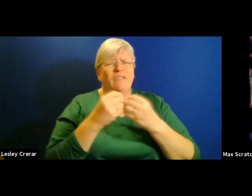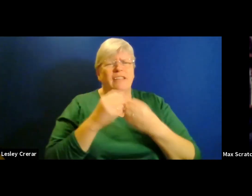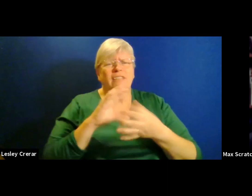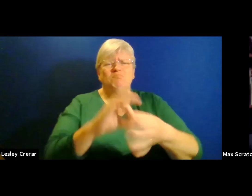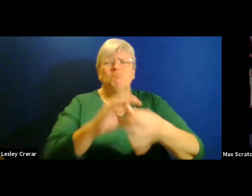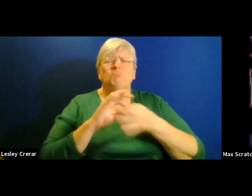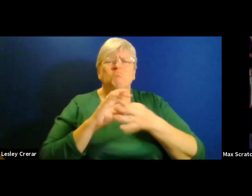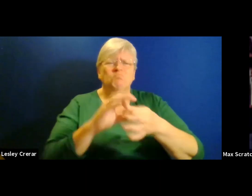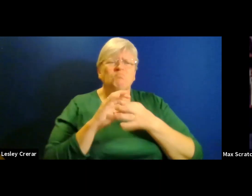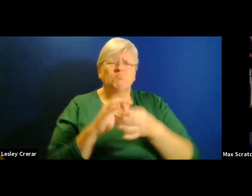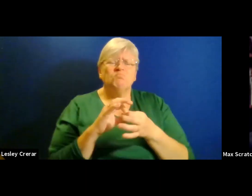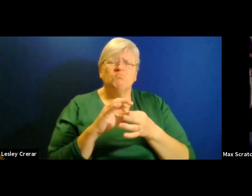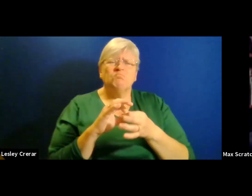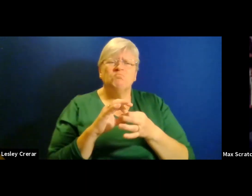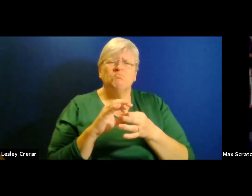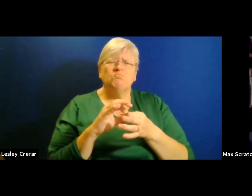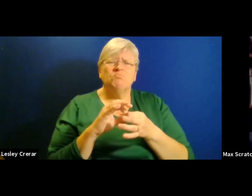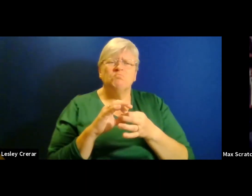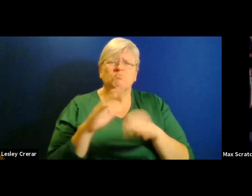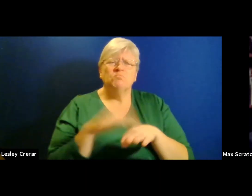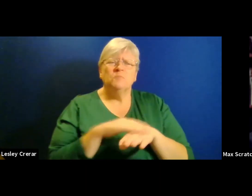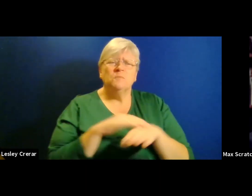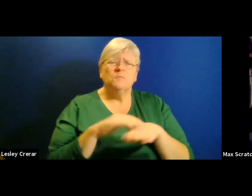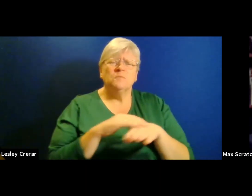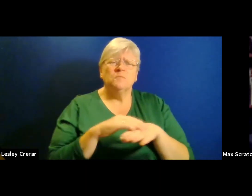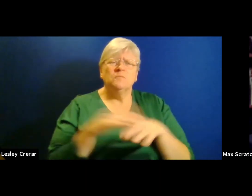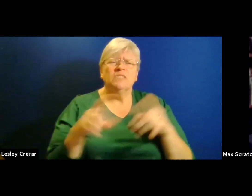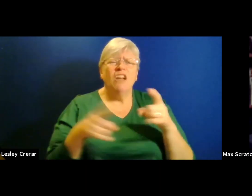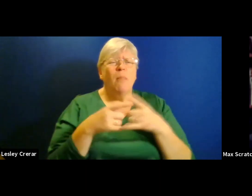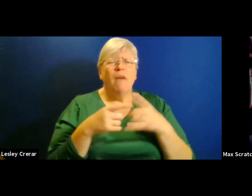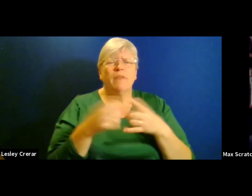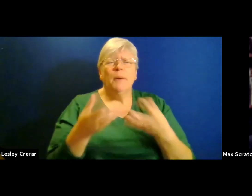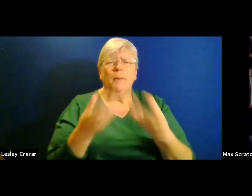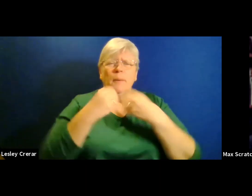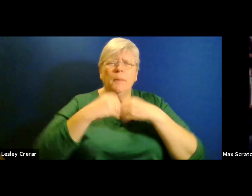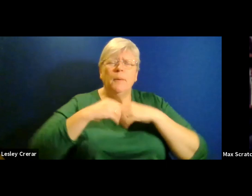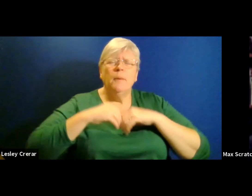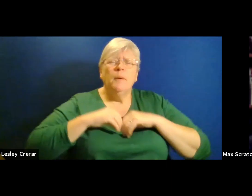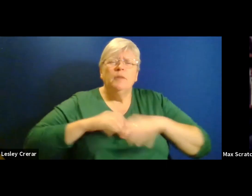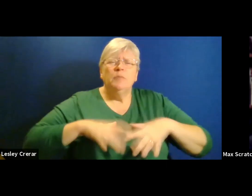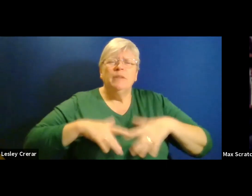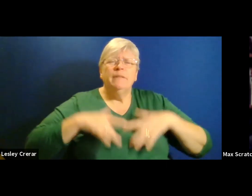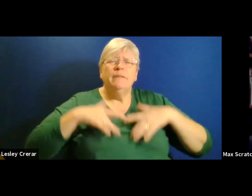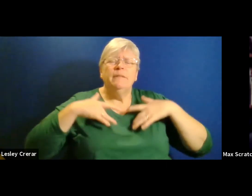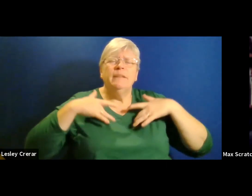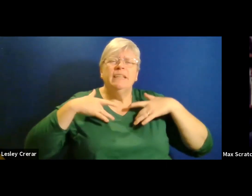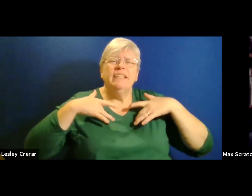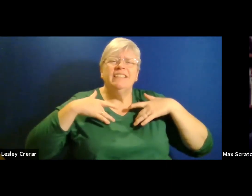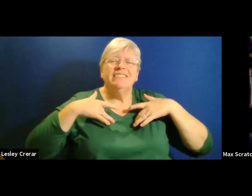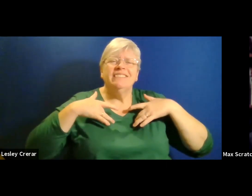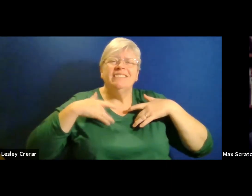and adheres itself to her skin, as her lover inhales all the homely scents of her own plum pudding